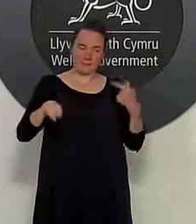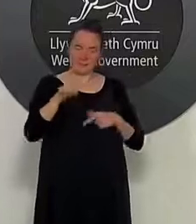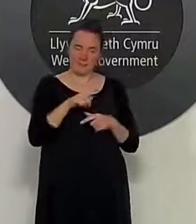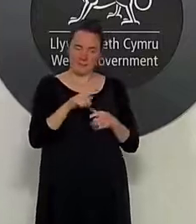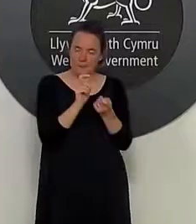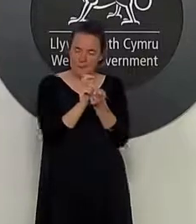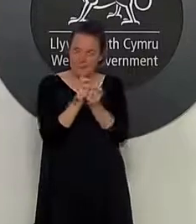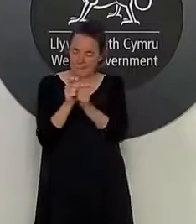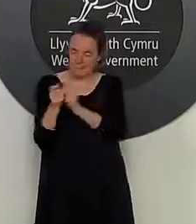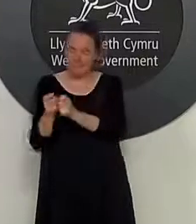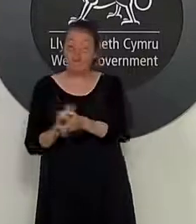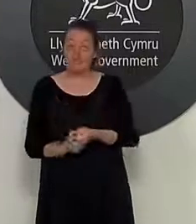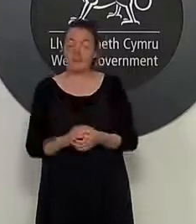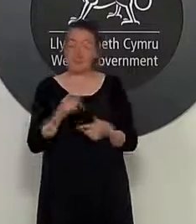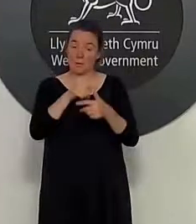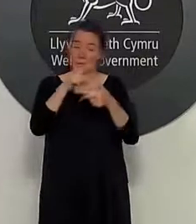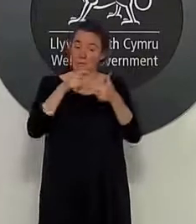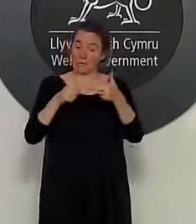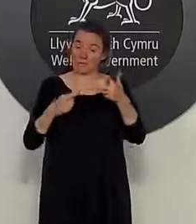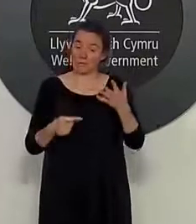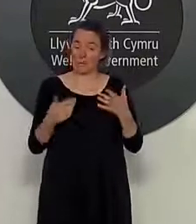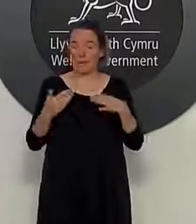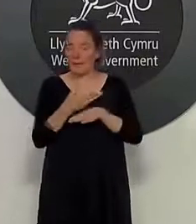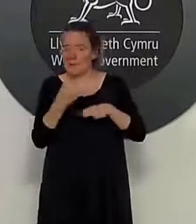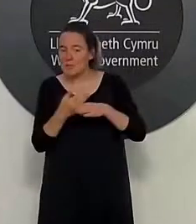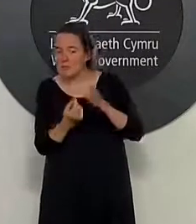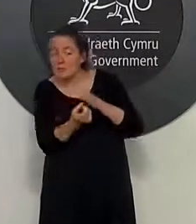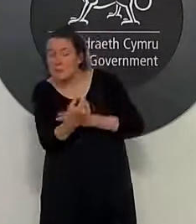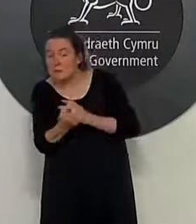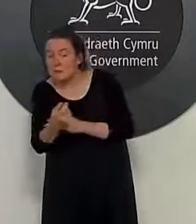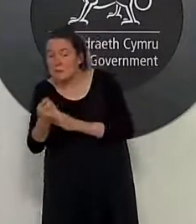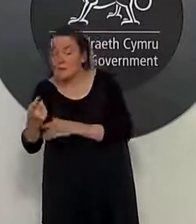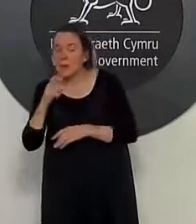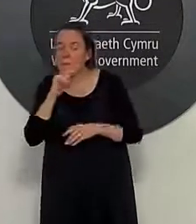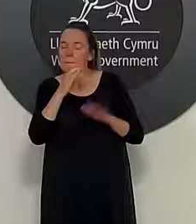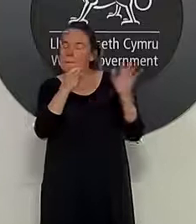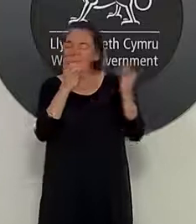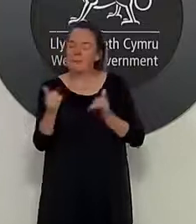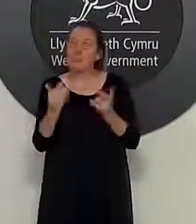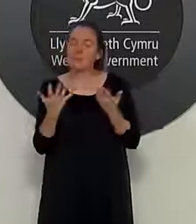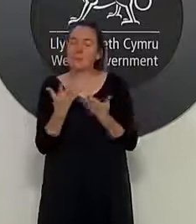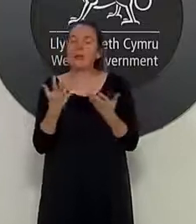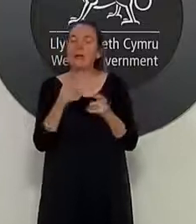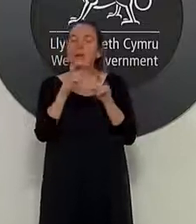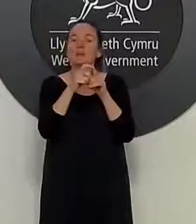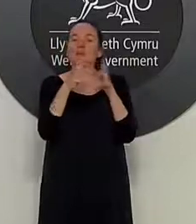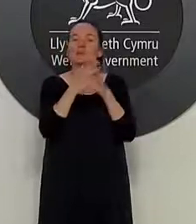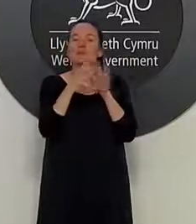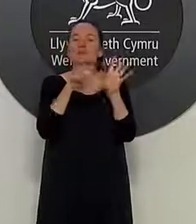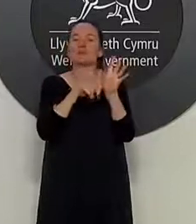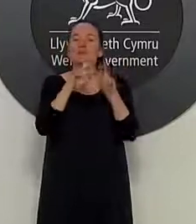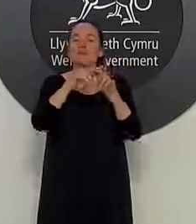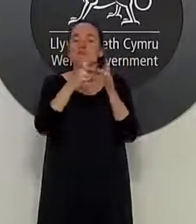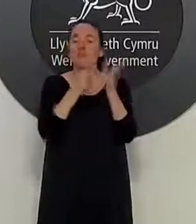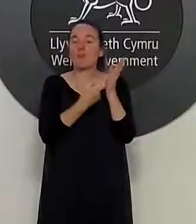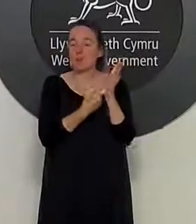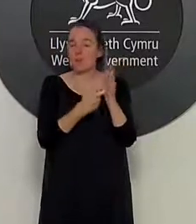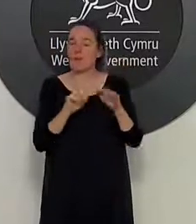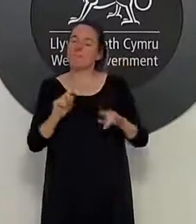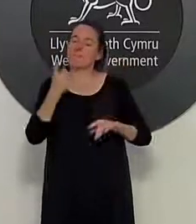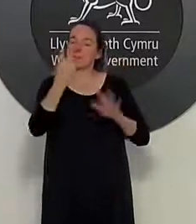of these and other interventions will be properly tested in Drakeford, and this is the first pilot of its